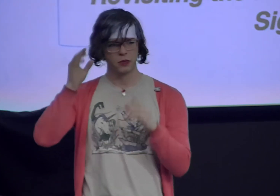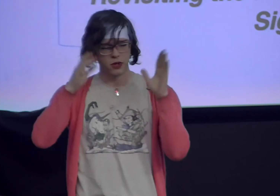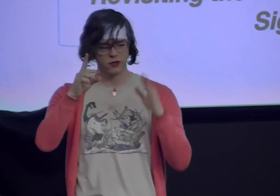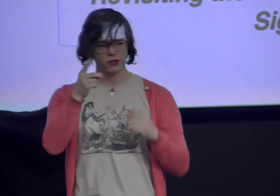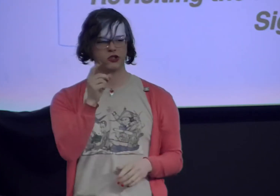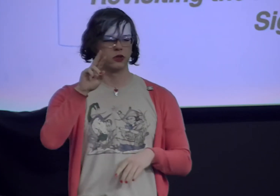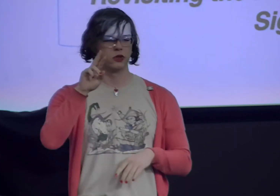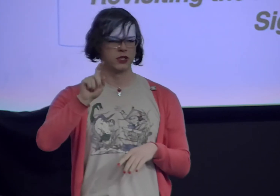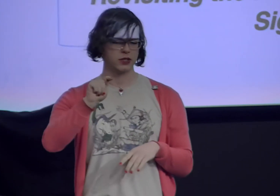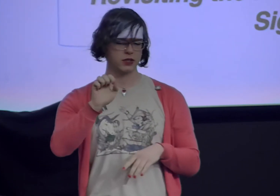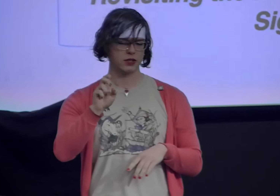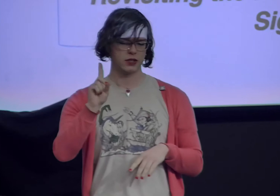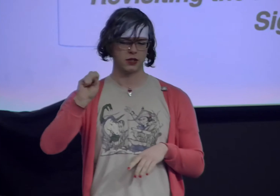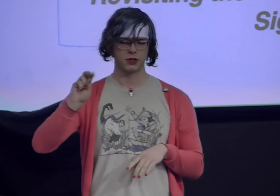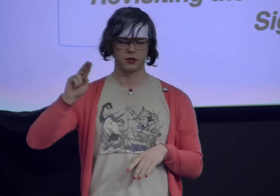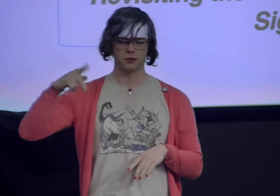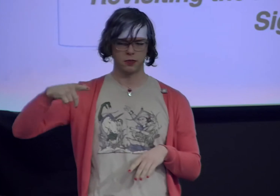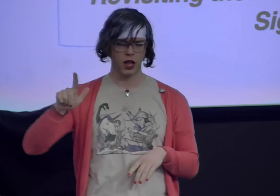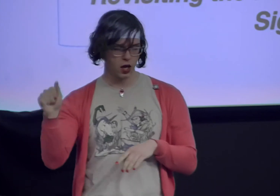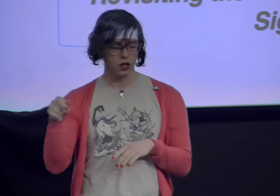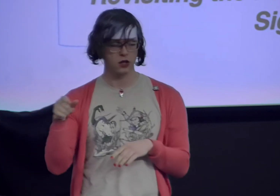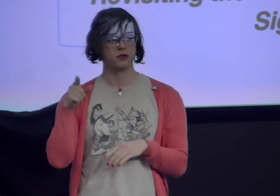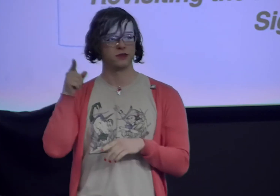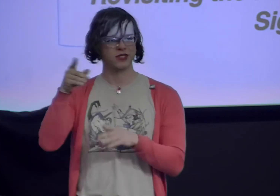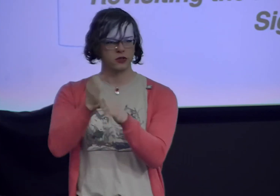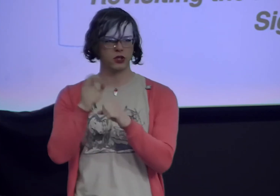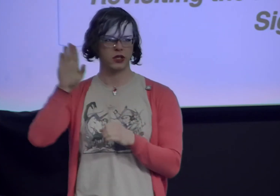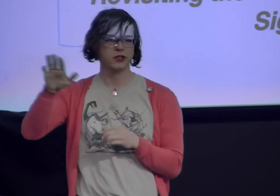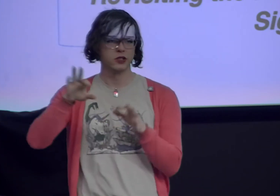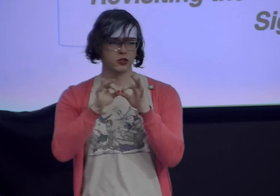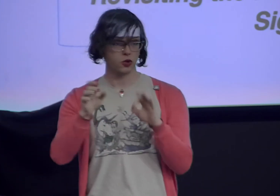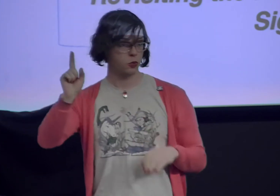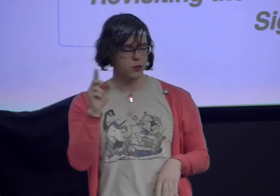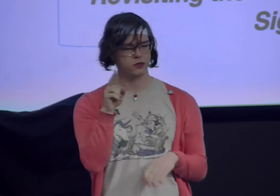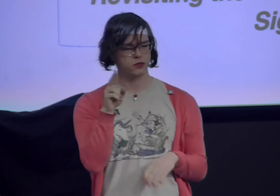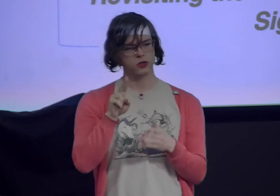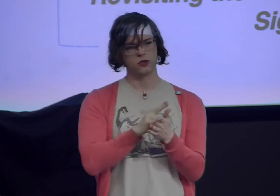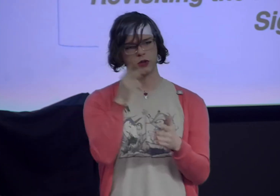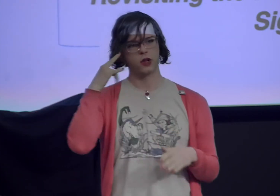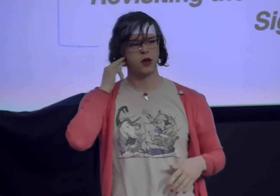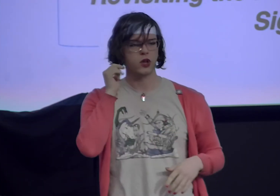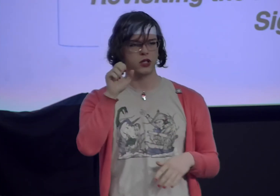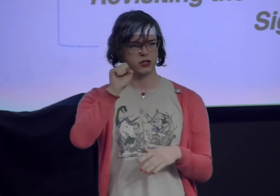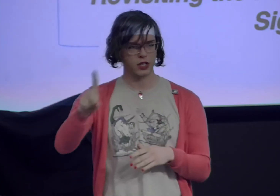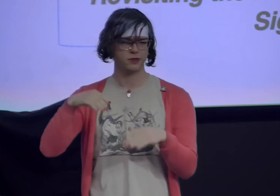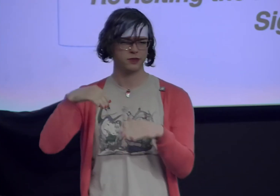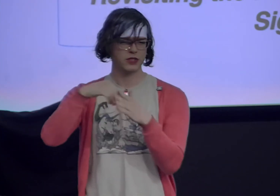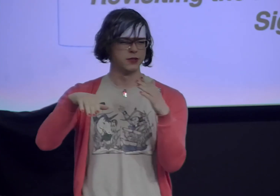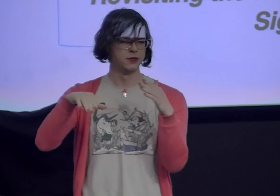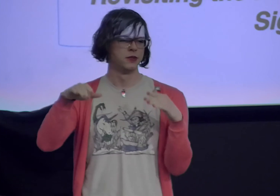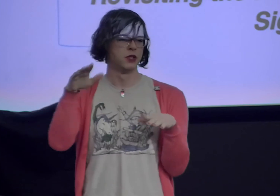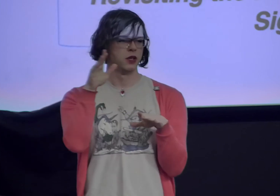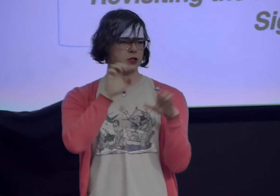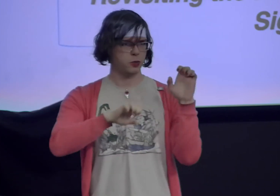invitation. Professor Dr. Ted Supalla received his degree in experimental psychology from the University of California,